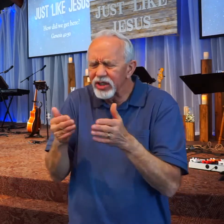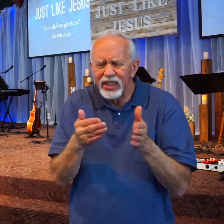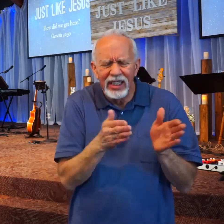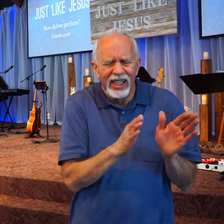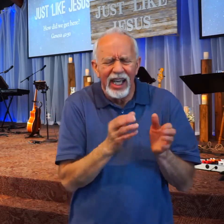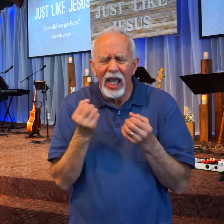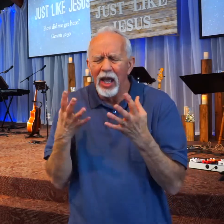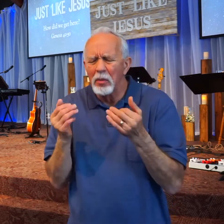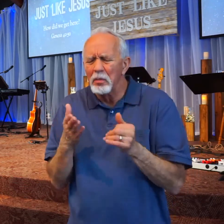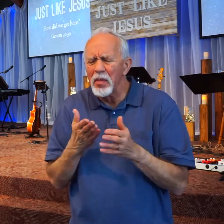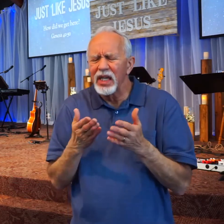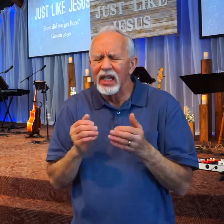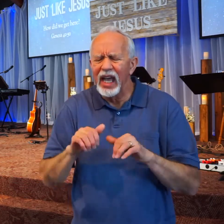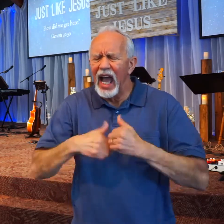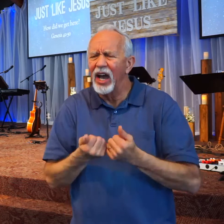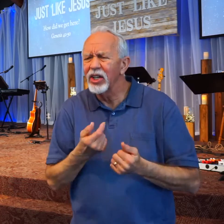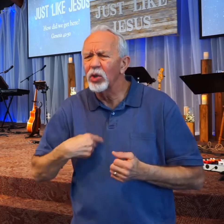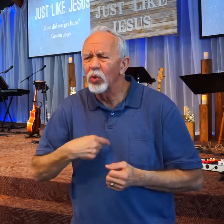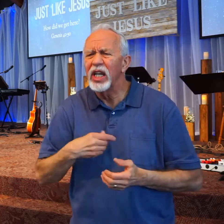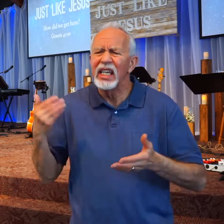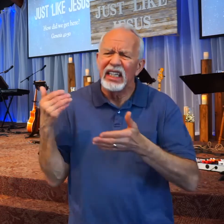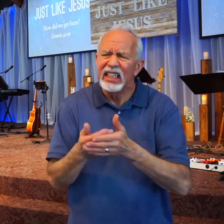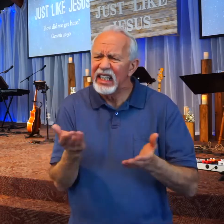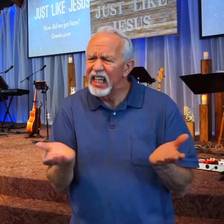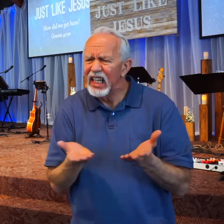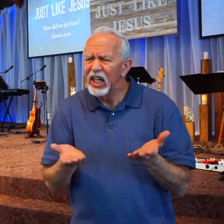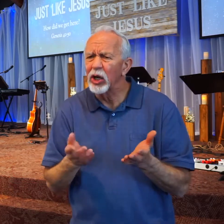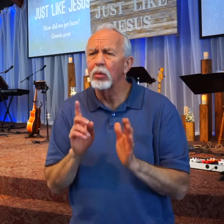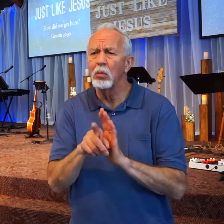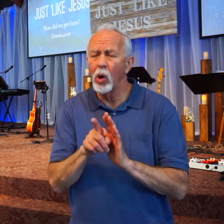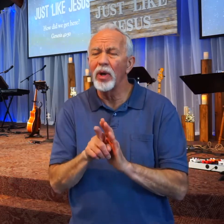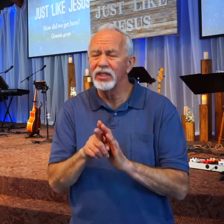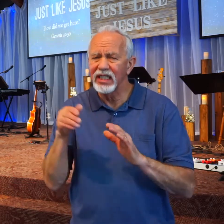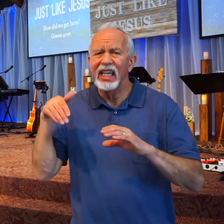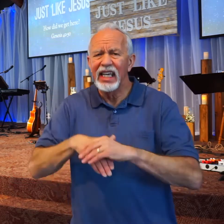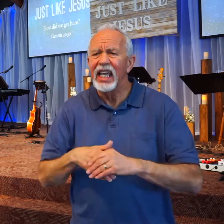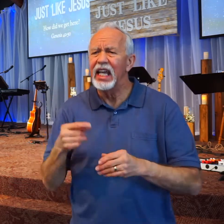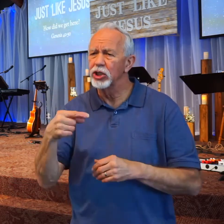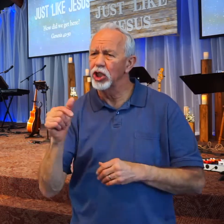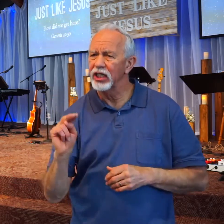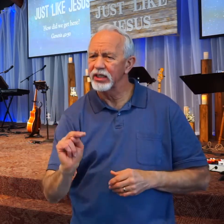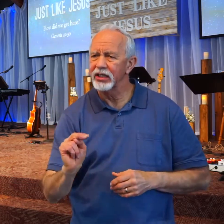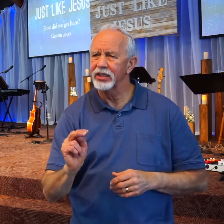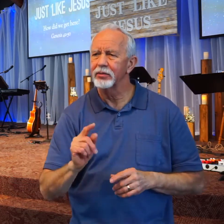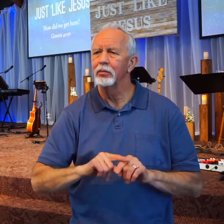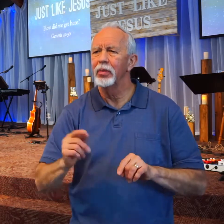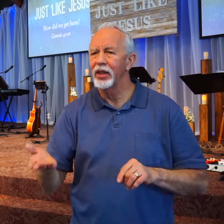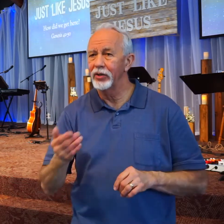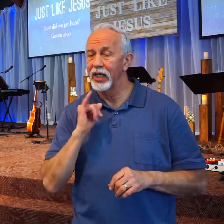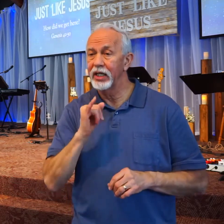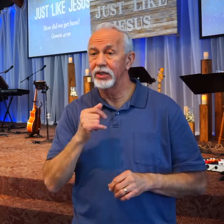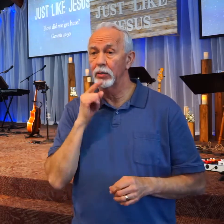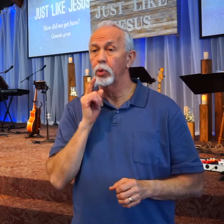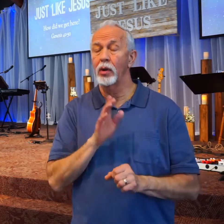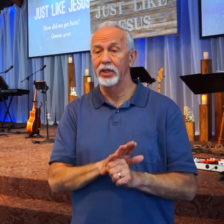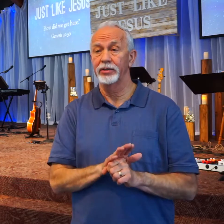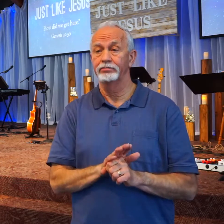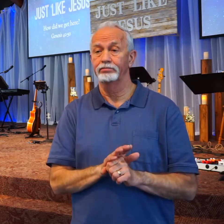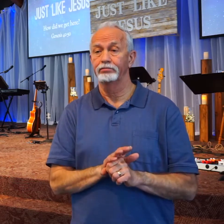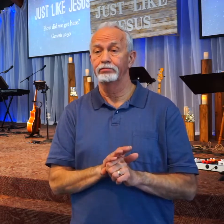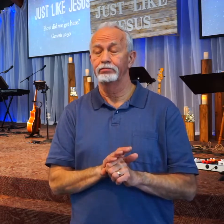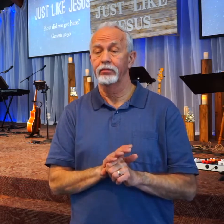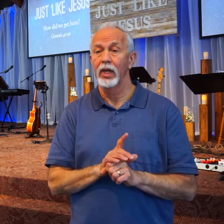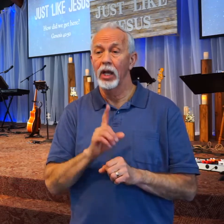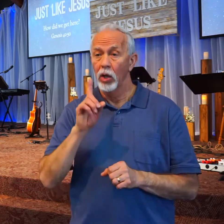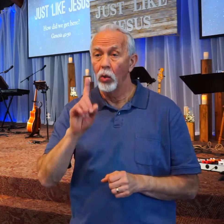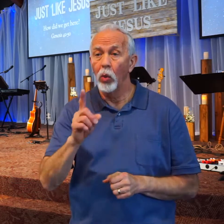many how did we get here moments that are within. But there is a constant. There is